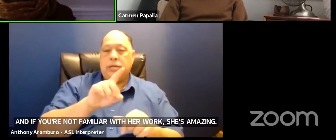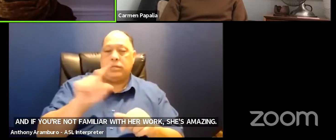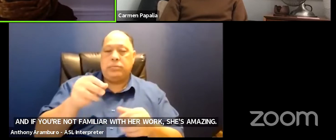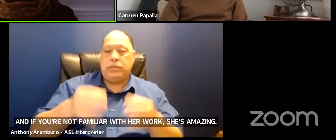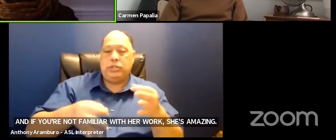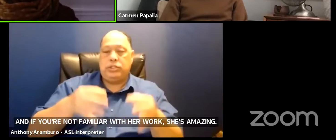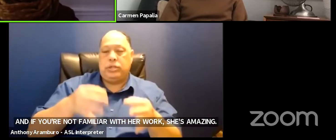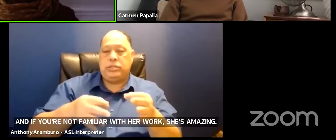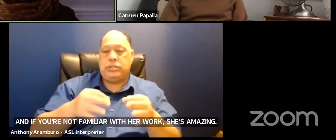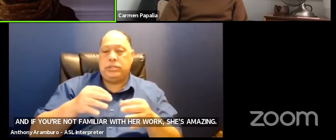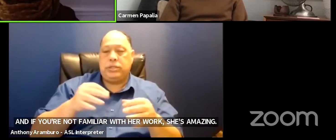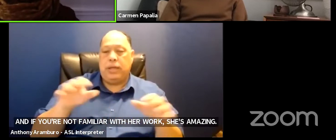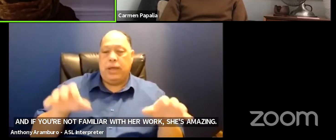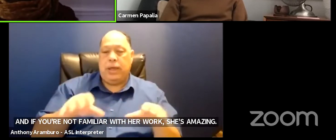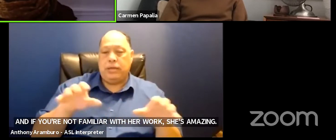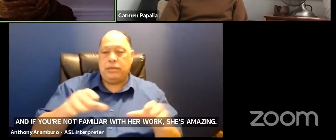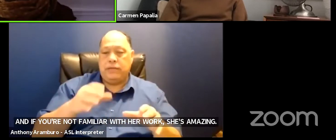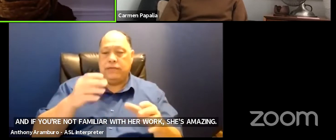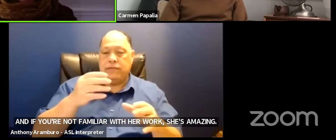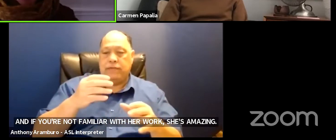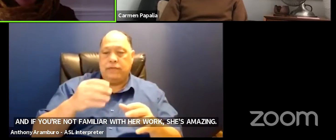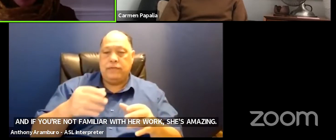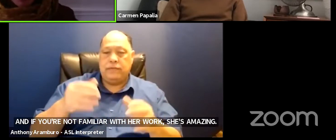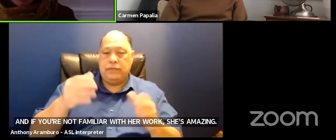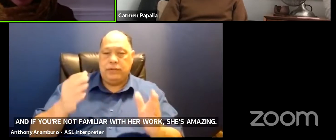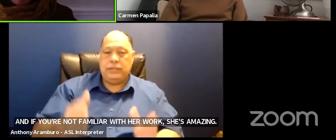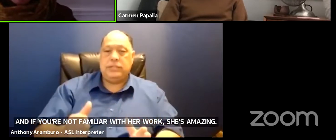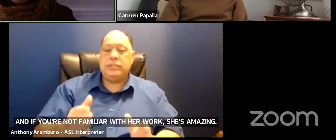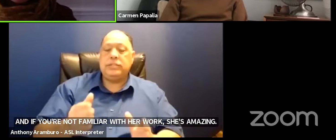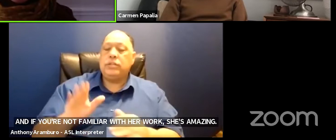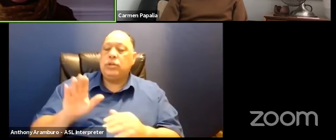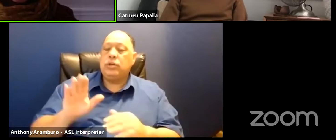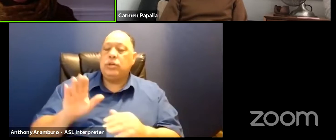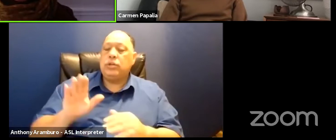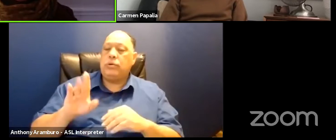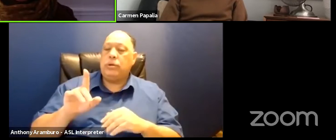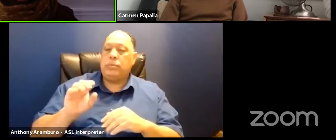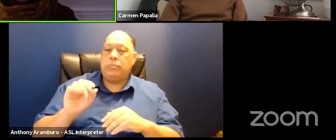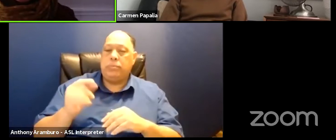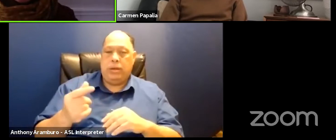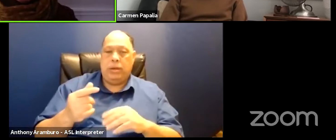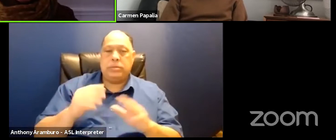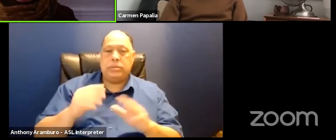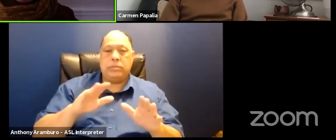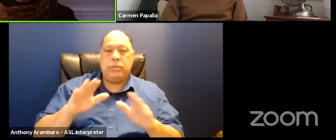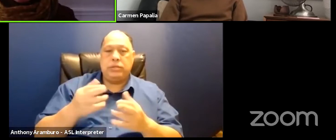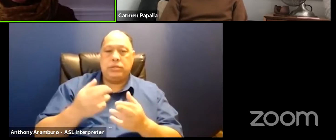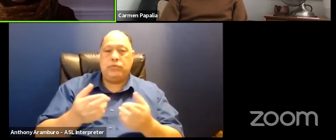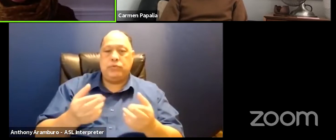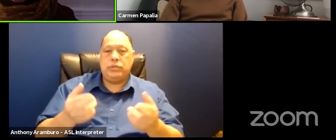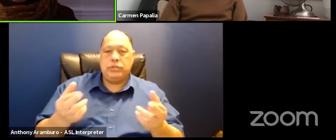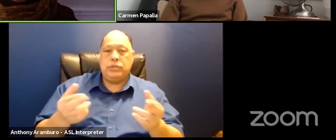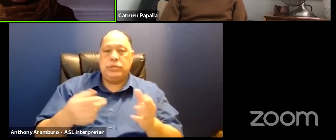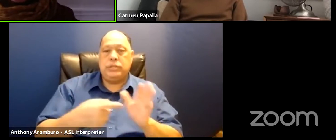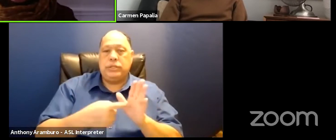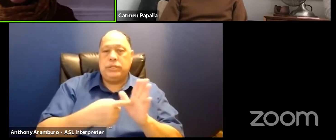blog has been just such an amazing resource. It's leaving evidence